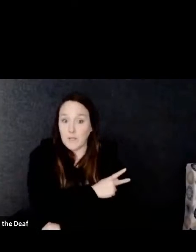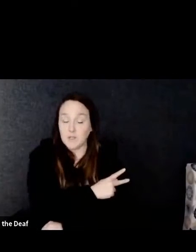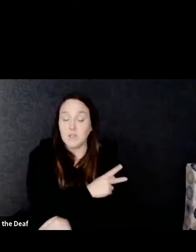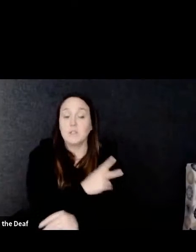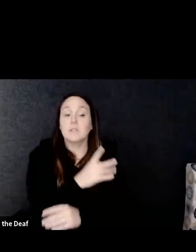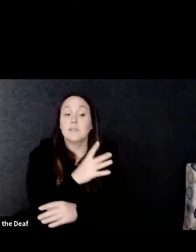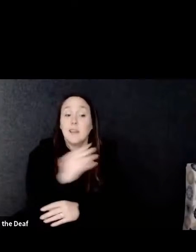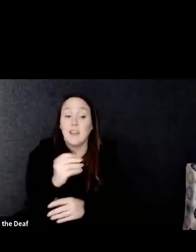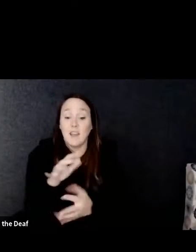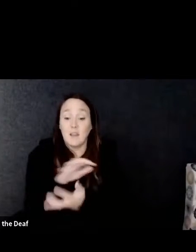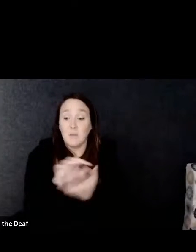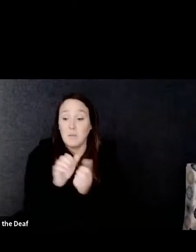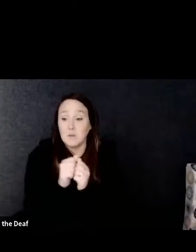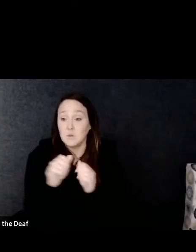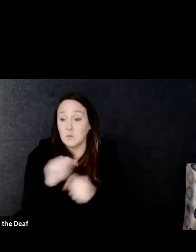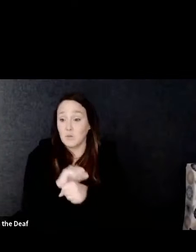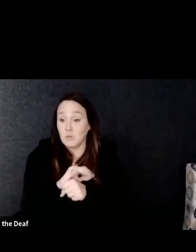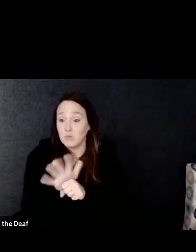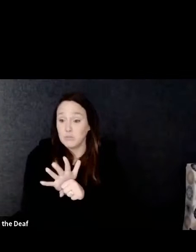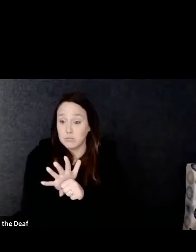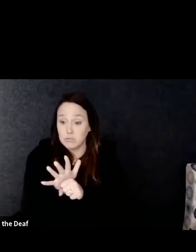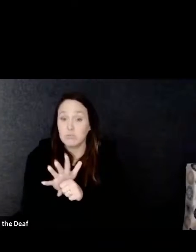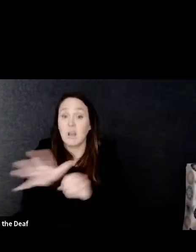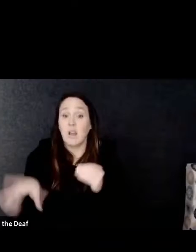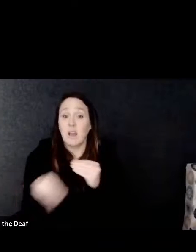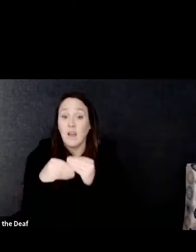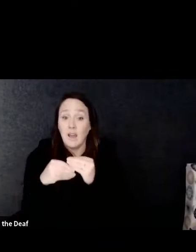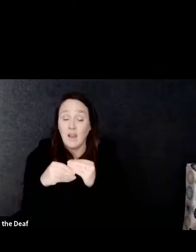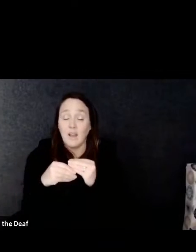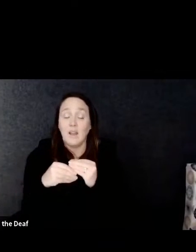of COVID, the flu